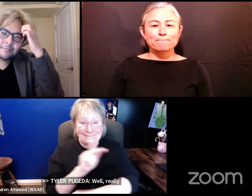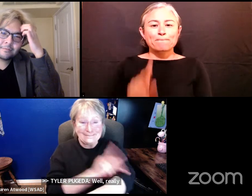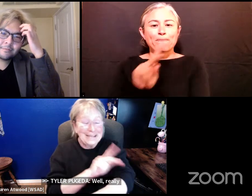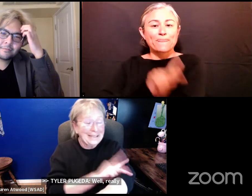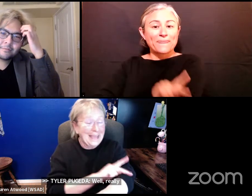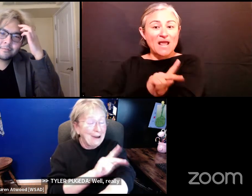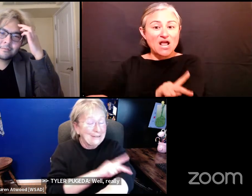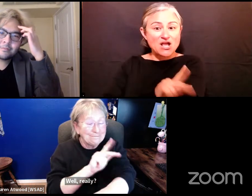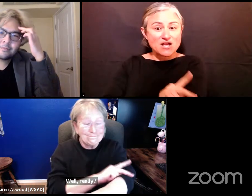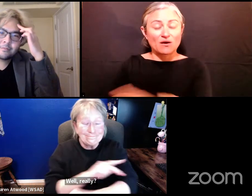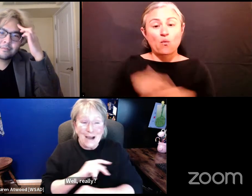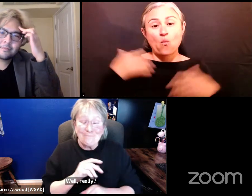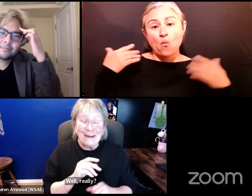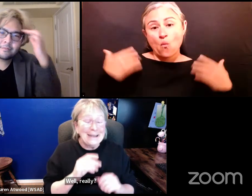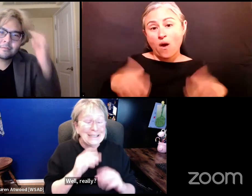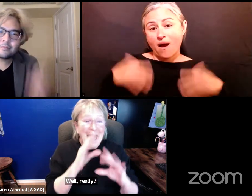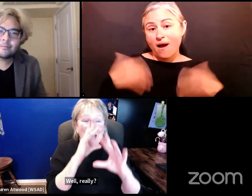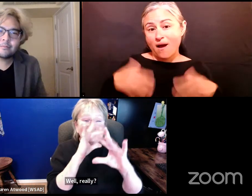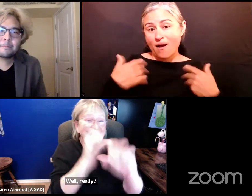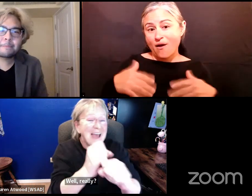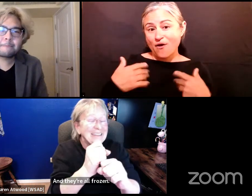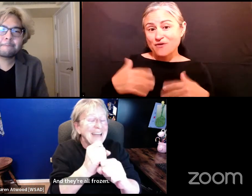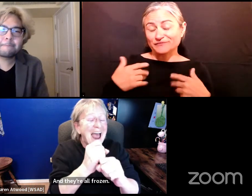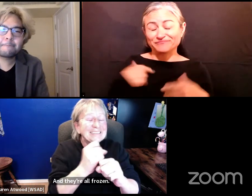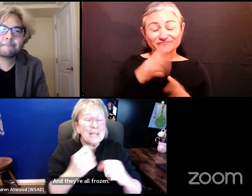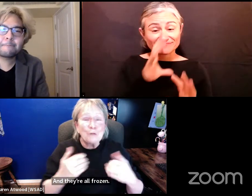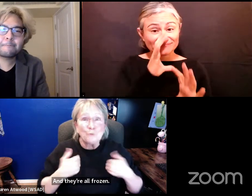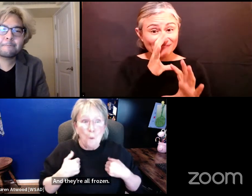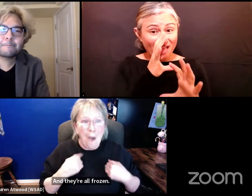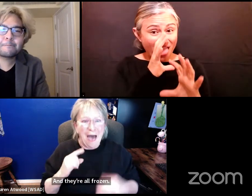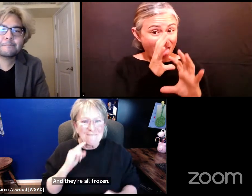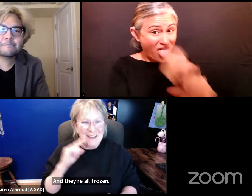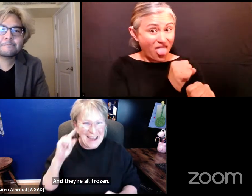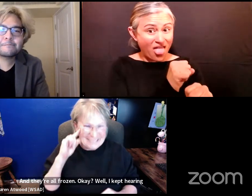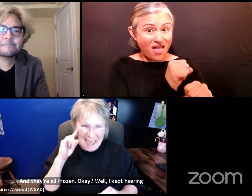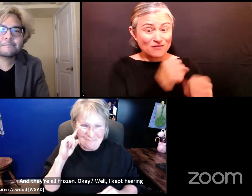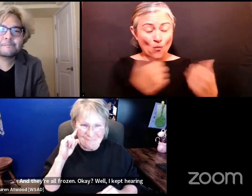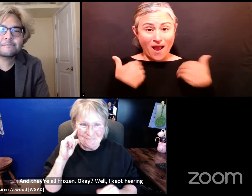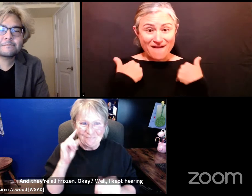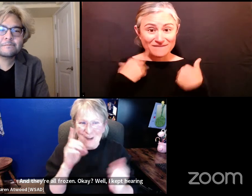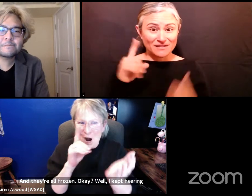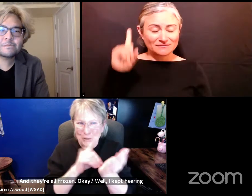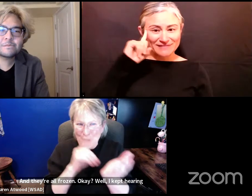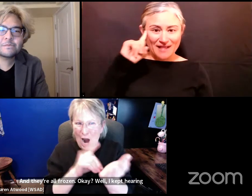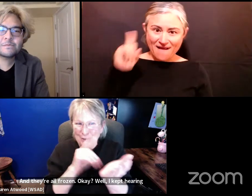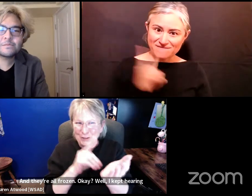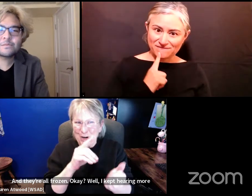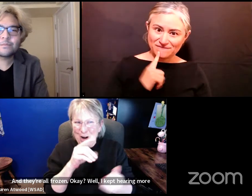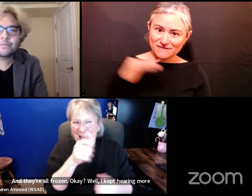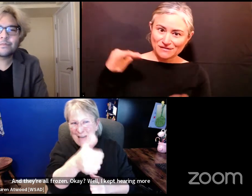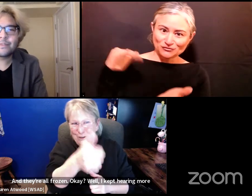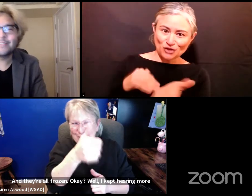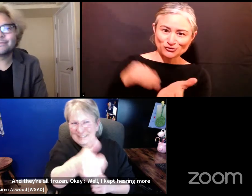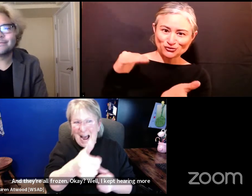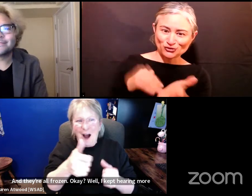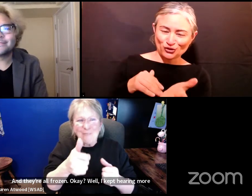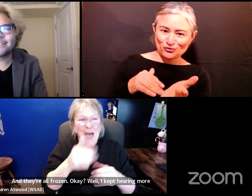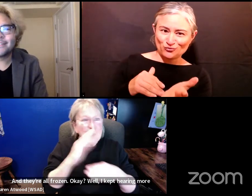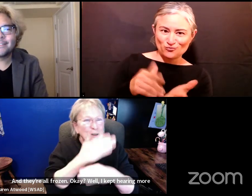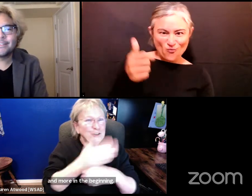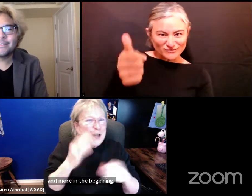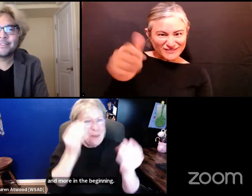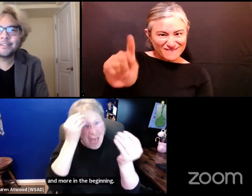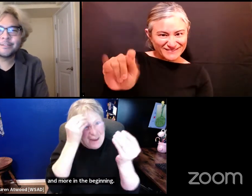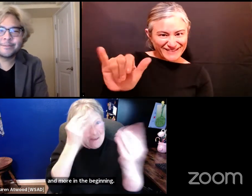learning. And Karen is saying, wow, I think that's amazing. And it's so interesting. And a